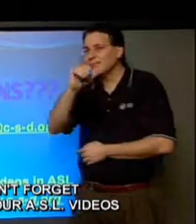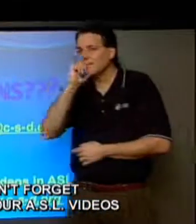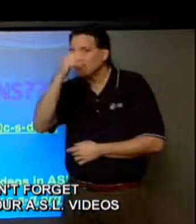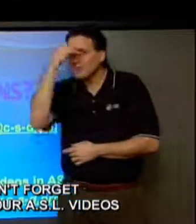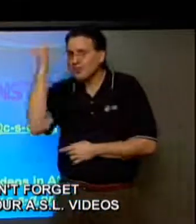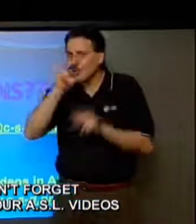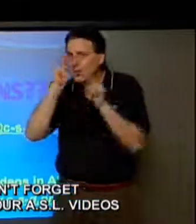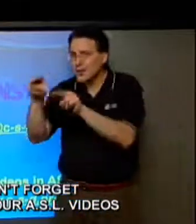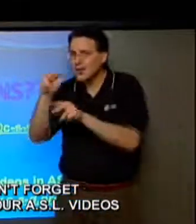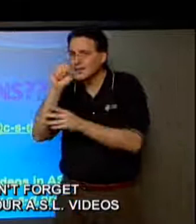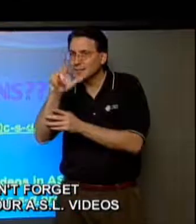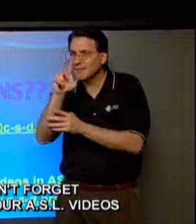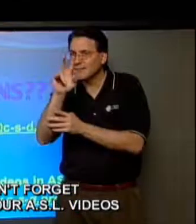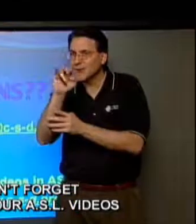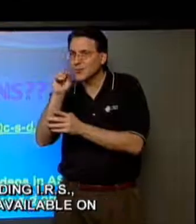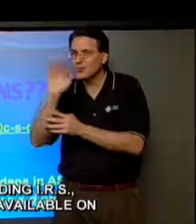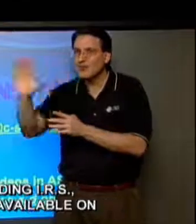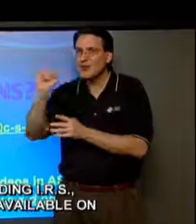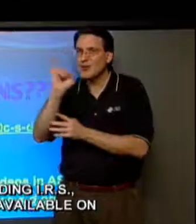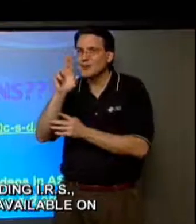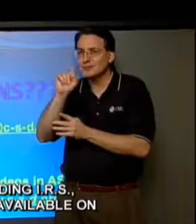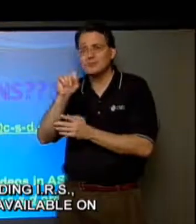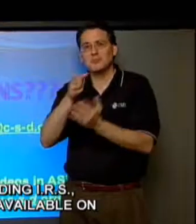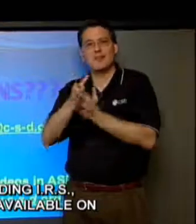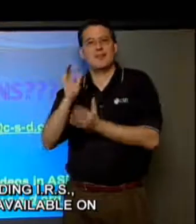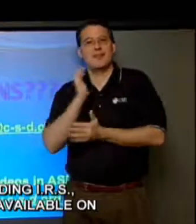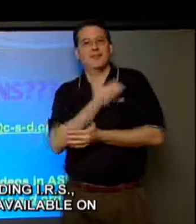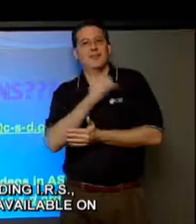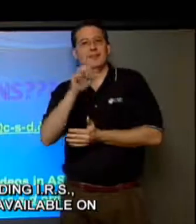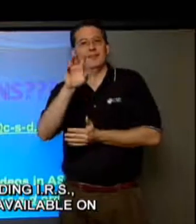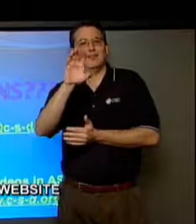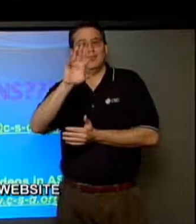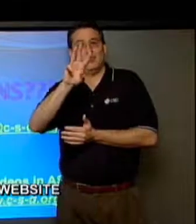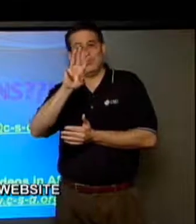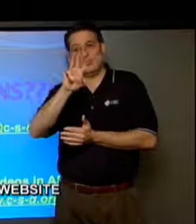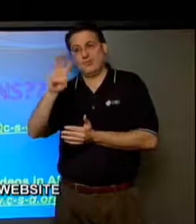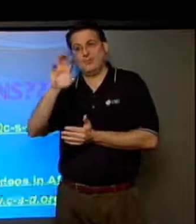to look at our ASL videos regarding the IRS, which is available on our website,